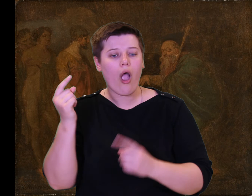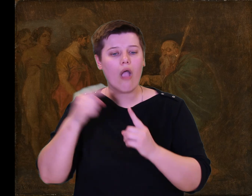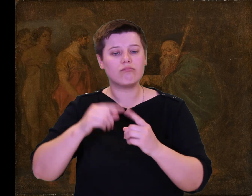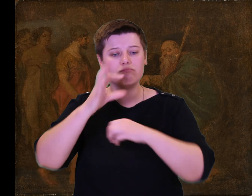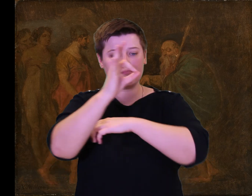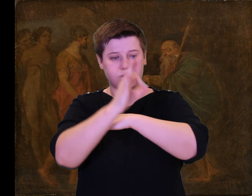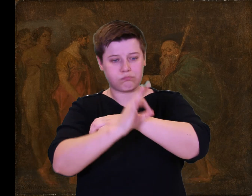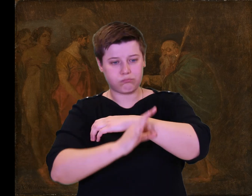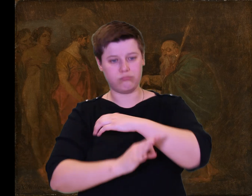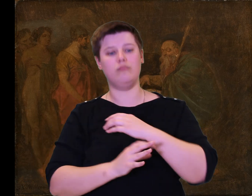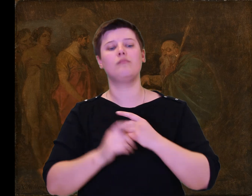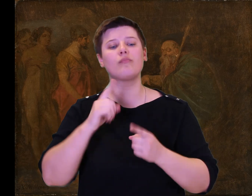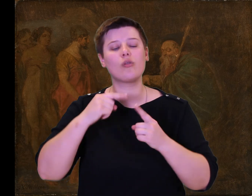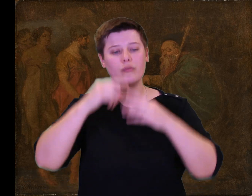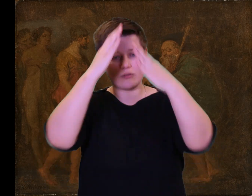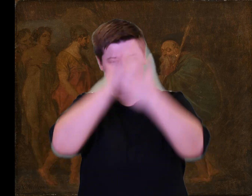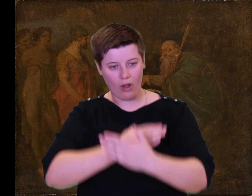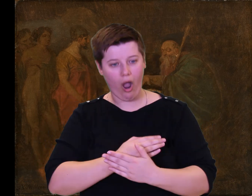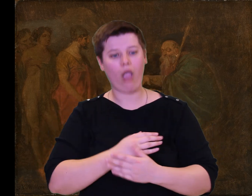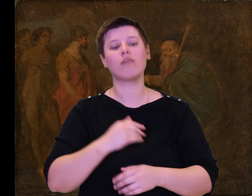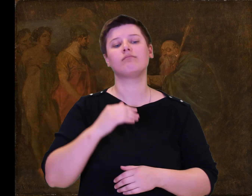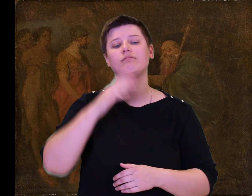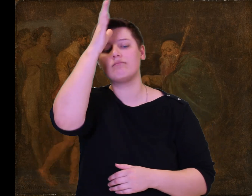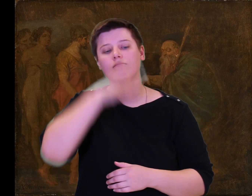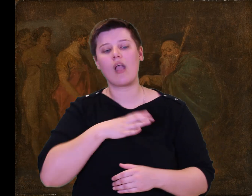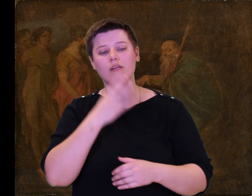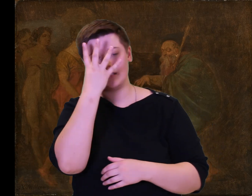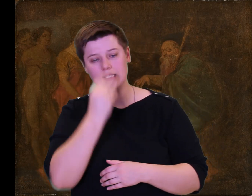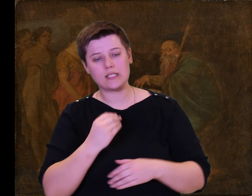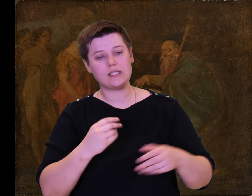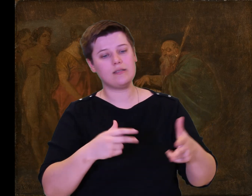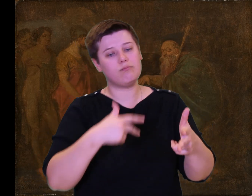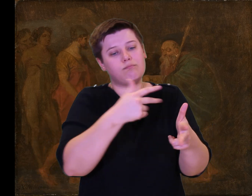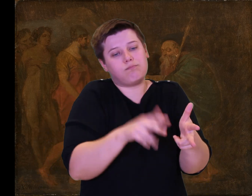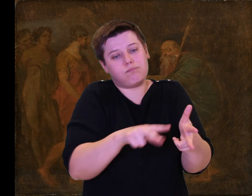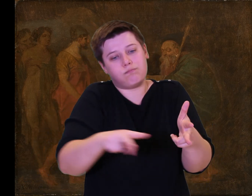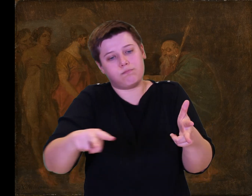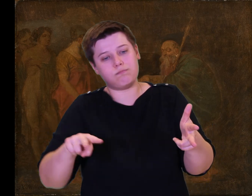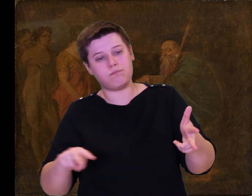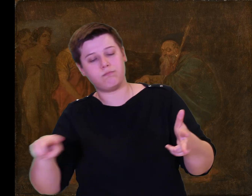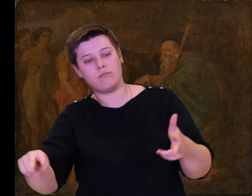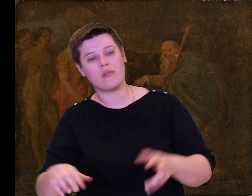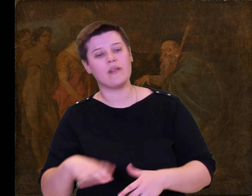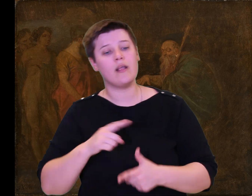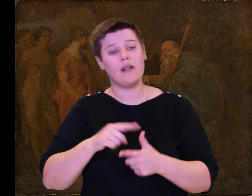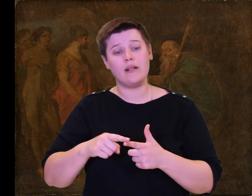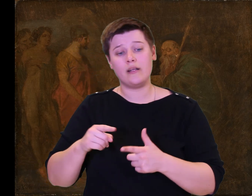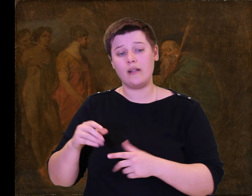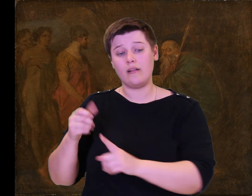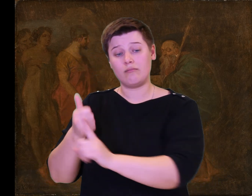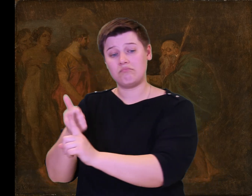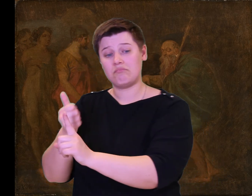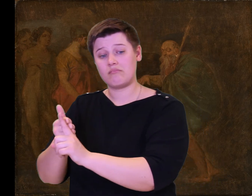was aware that we were back from Hades, and she hurried to meet us there with her slaves.